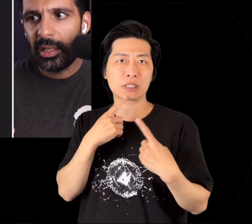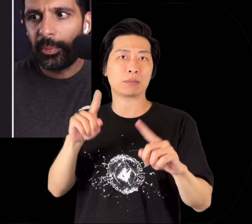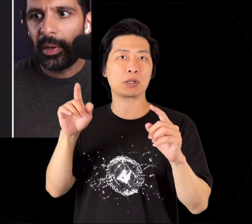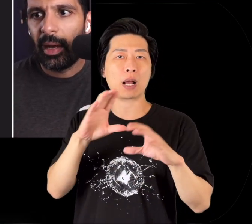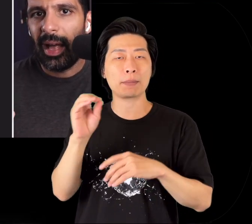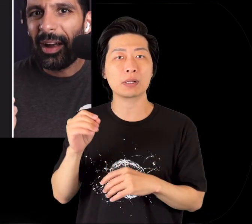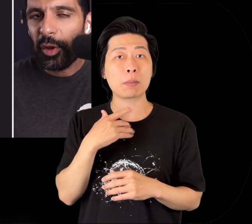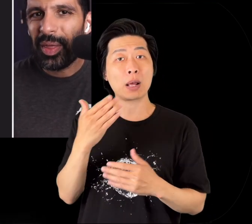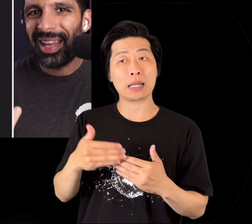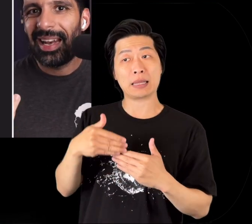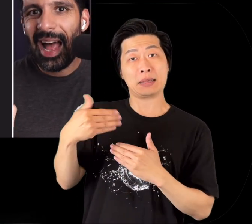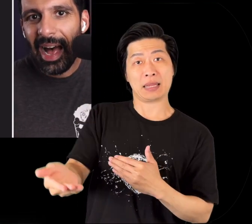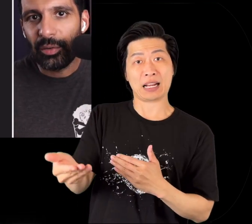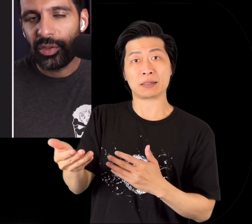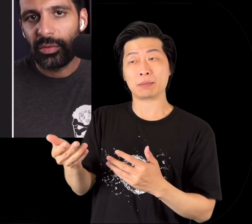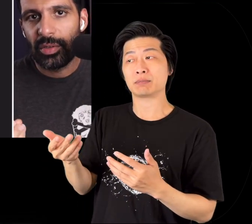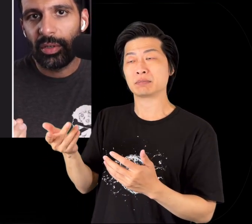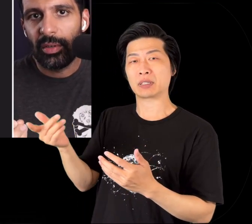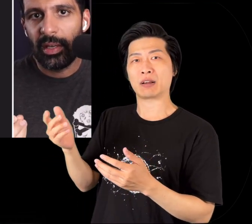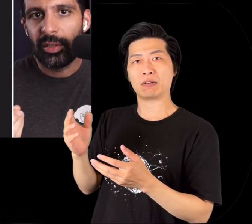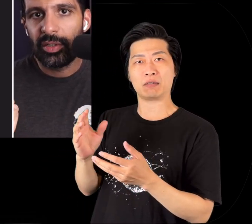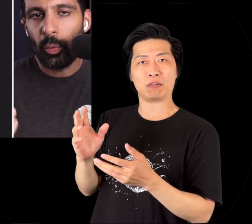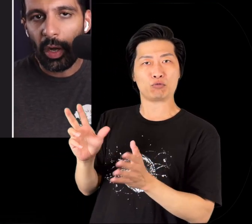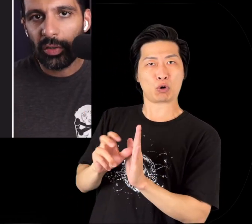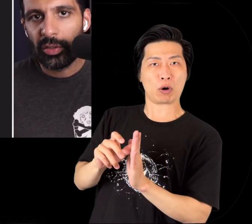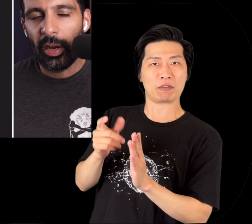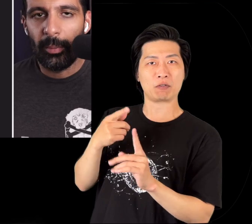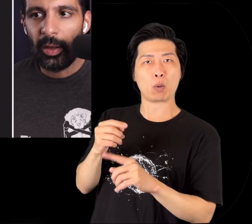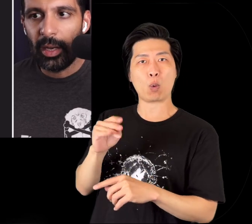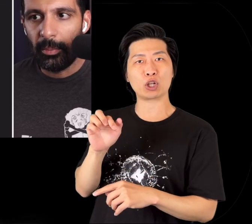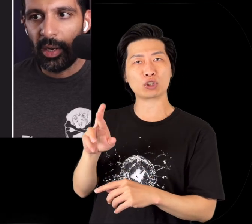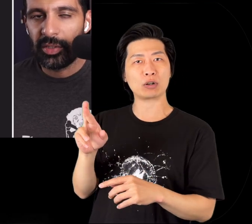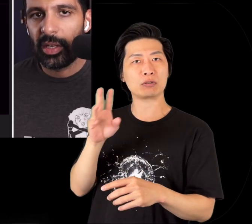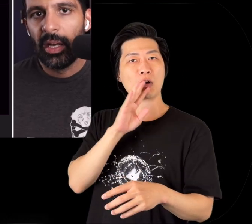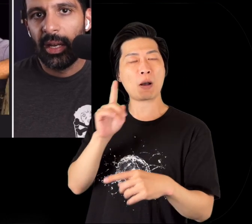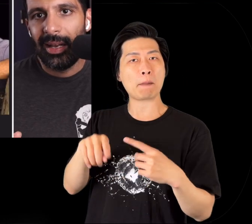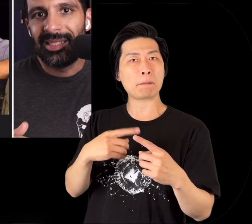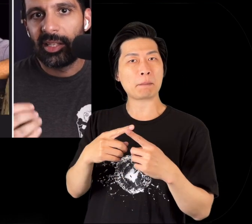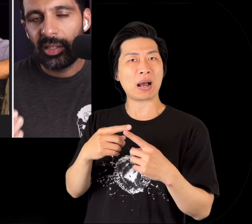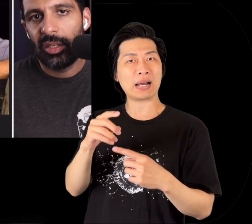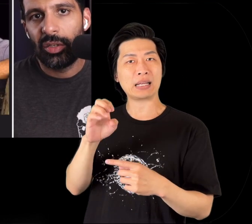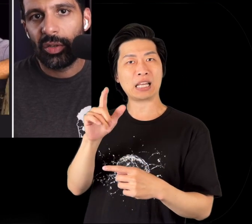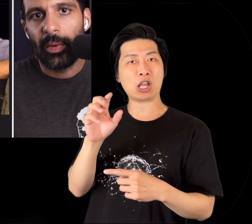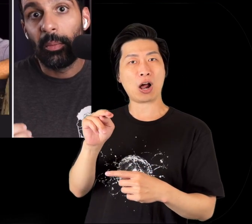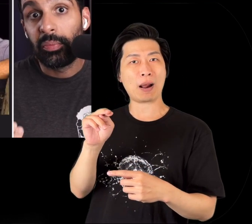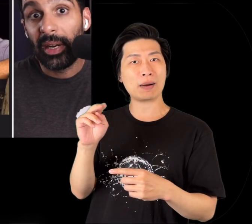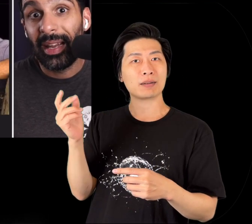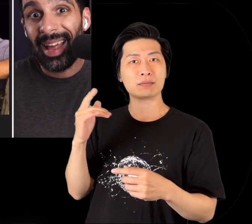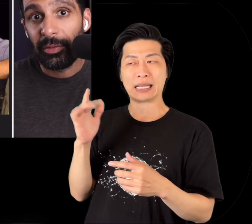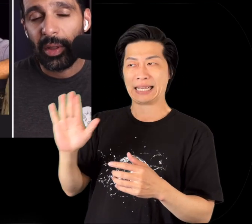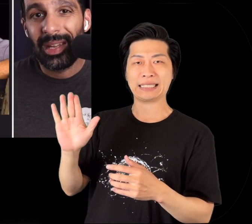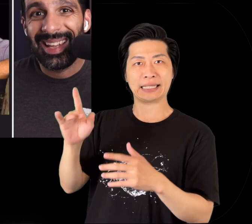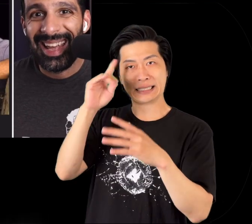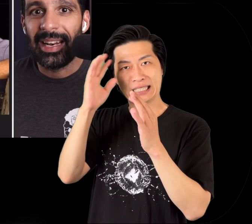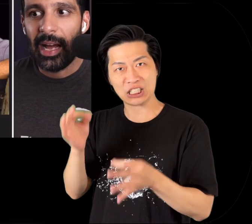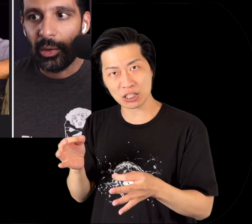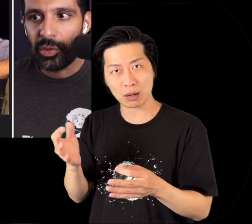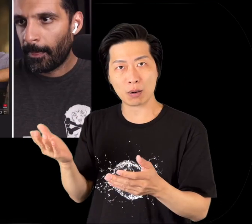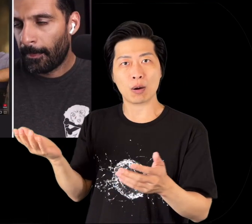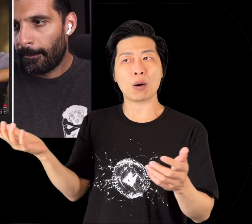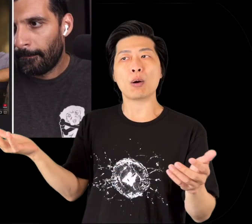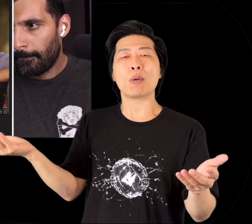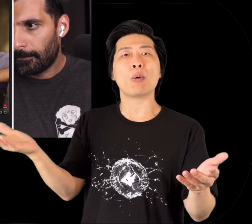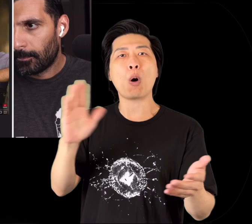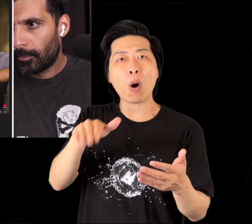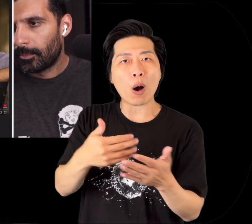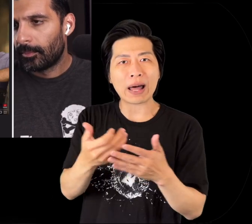next clip, Everything in-house. So here's Walter talking about Elon Musk and his decisions around bringing everything in-house.